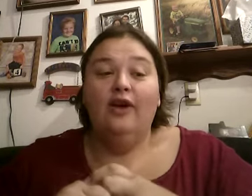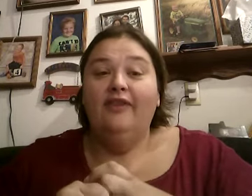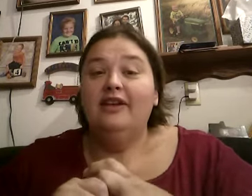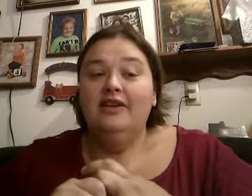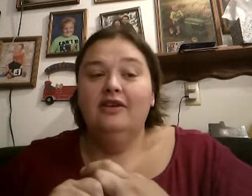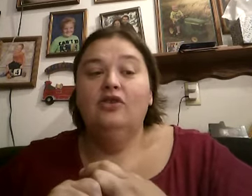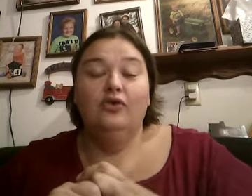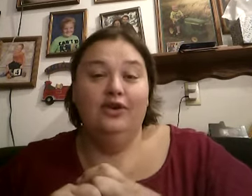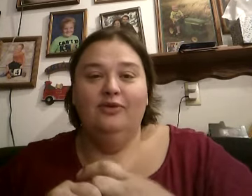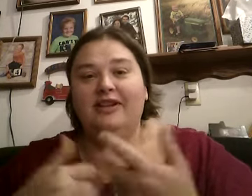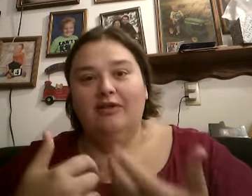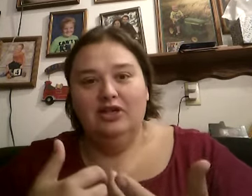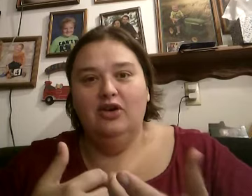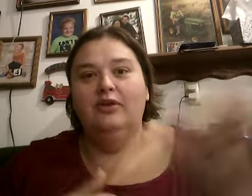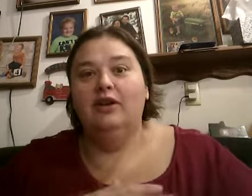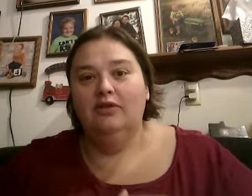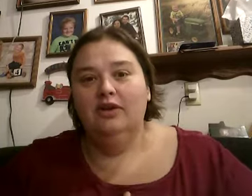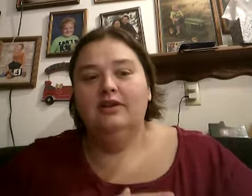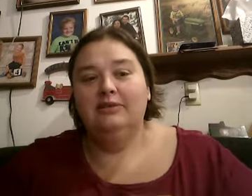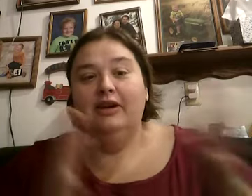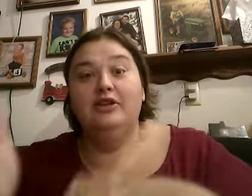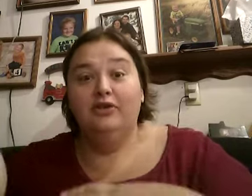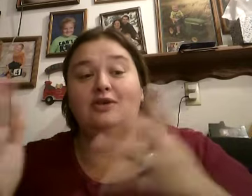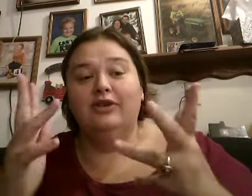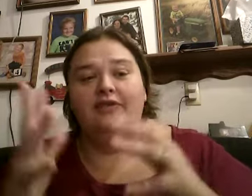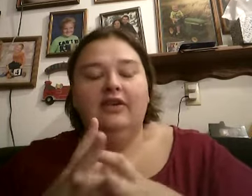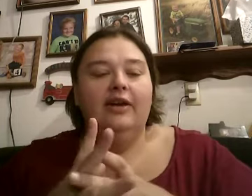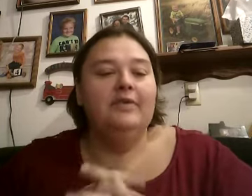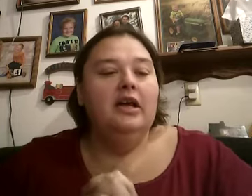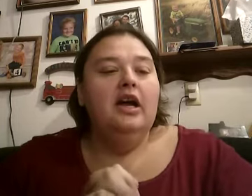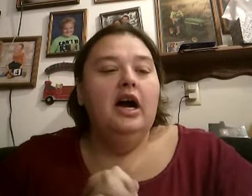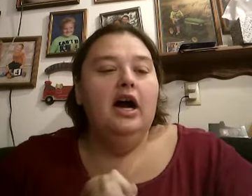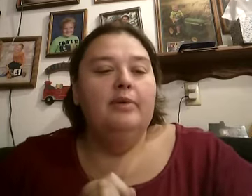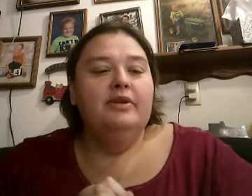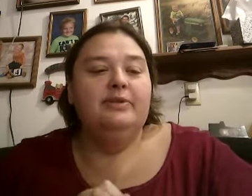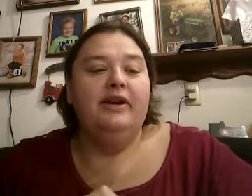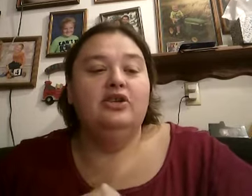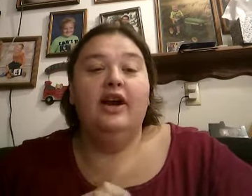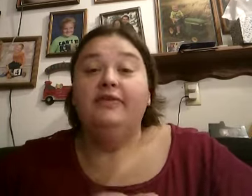Crafty Corner, which I thought was cute, you know. Sabrina and Unicorns Crafty. Okay. Sabrina's Crafty